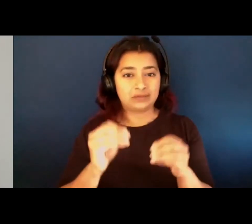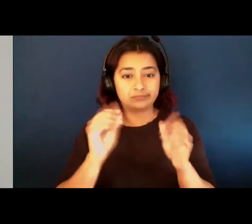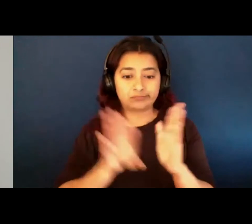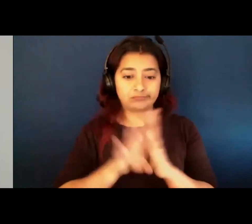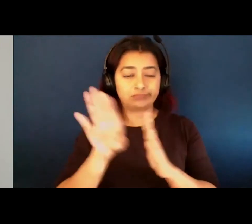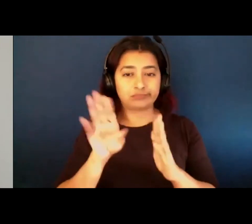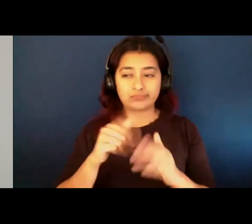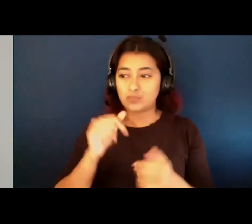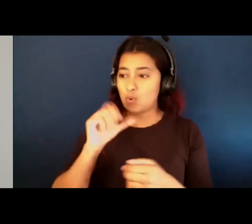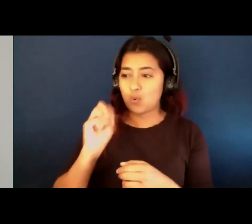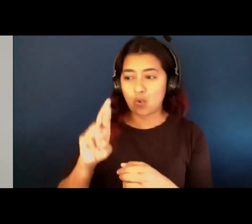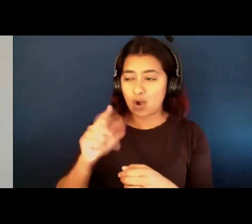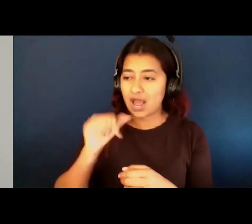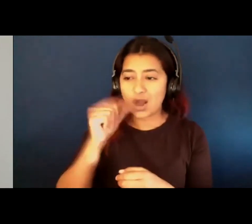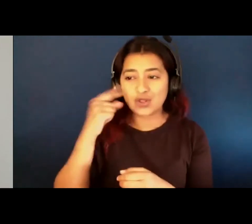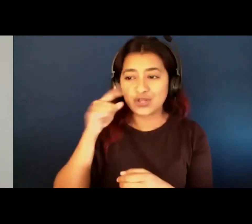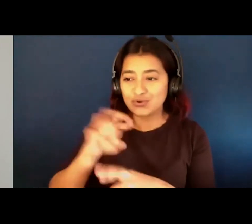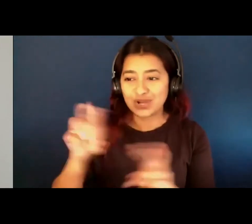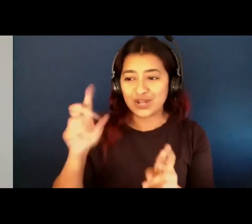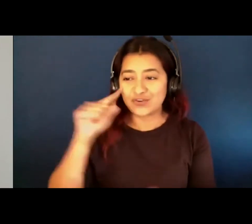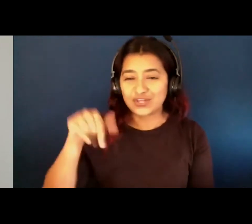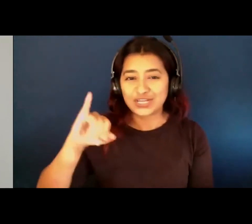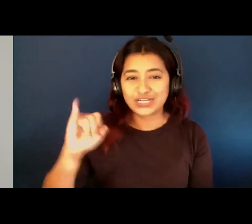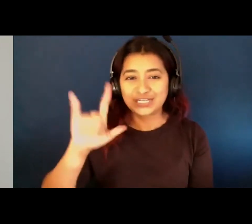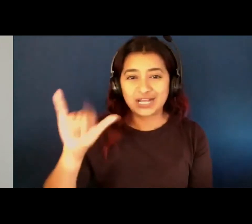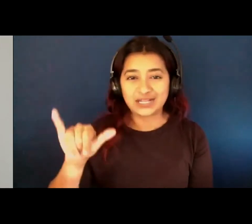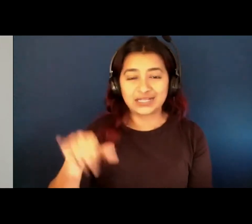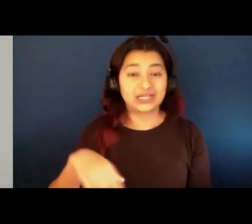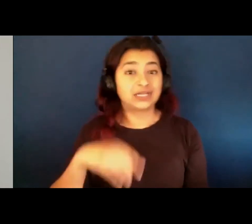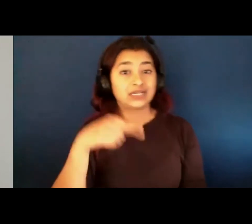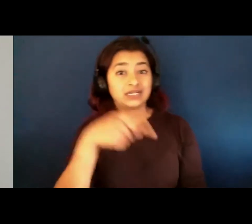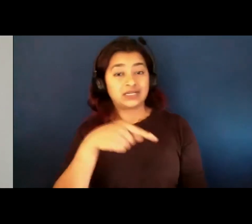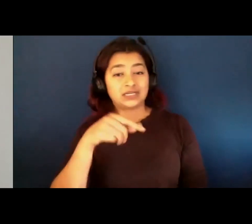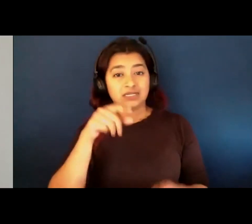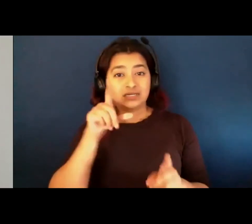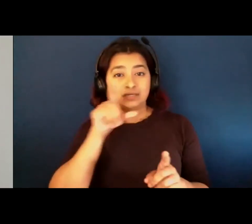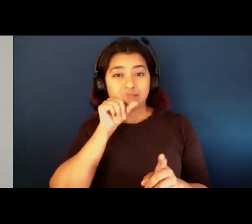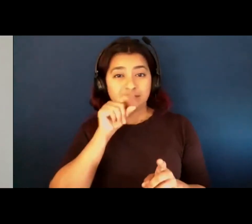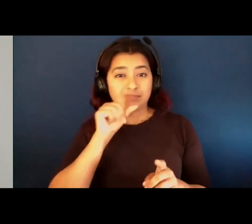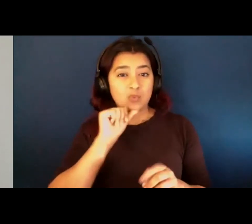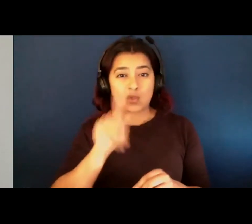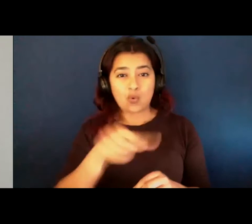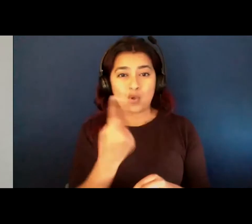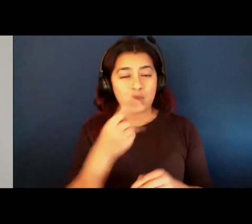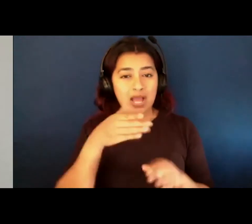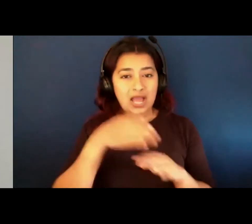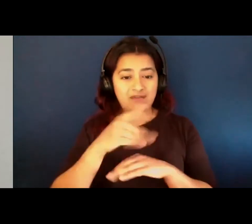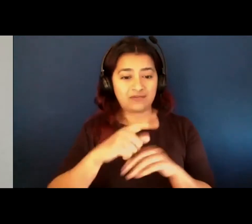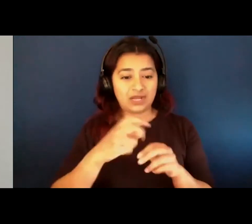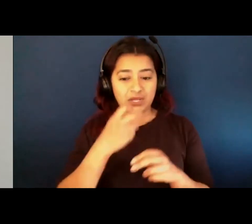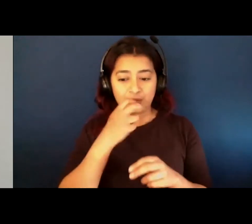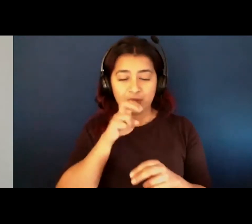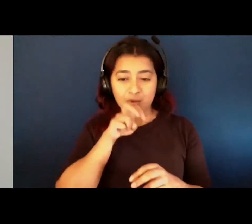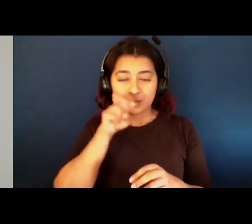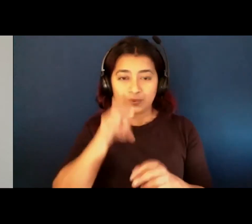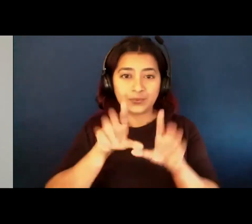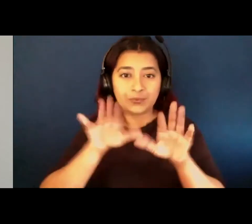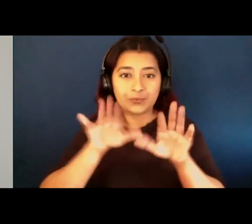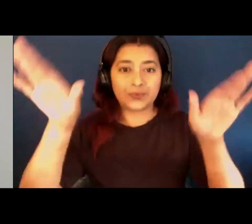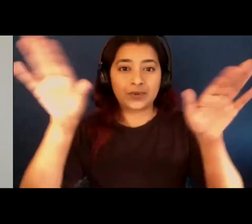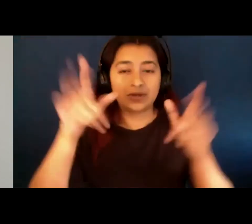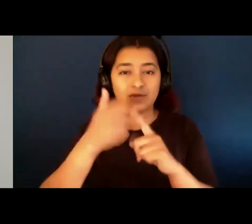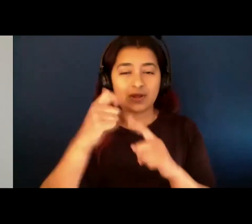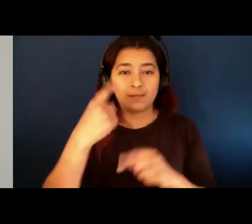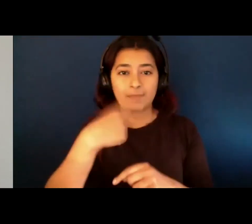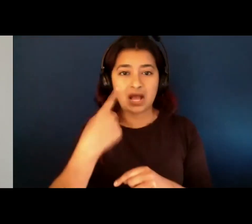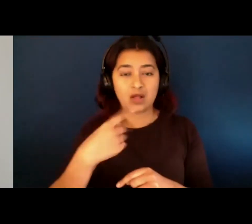jelly." Minerva wasn't the only pigeon on the block after a passenger pigeon flew out of Vega's mouth. The purple of its